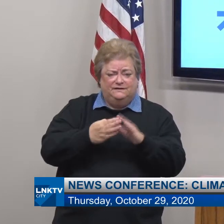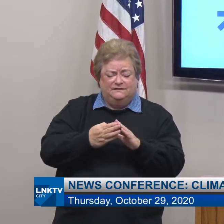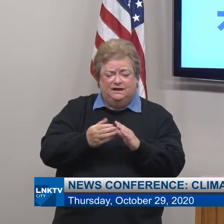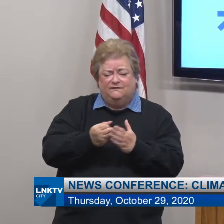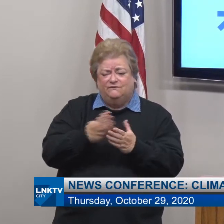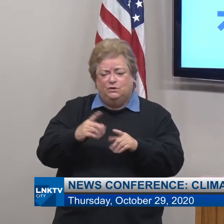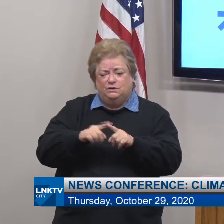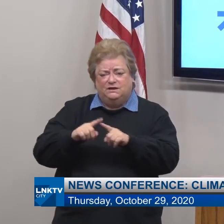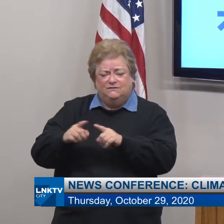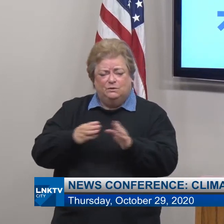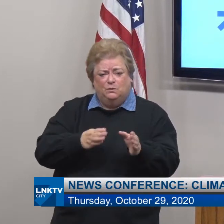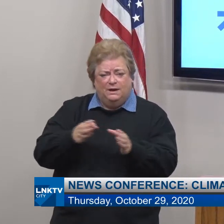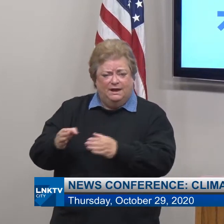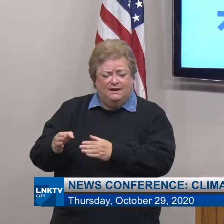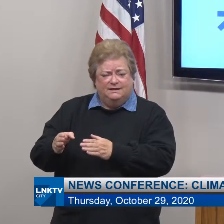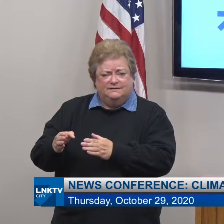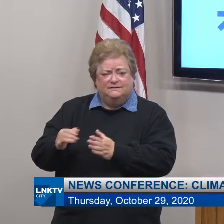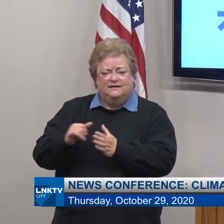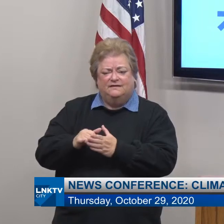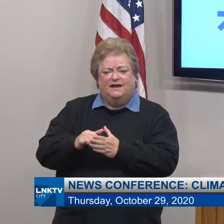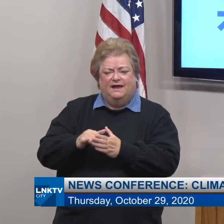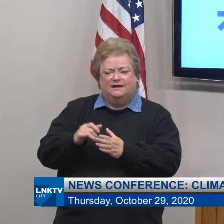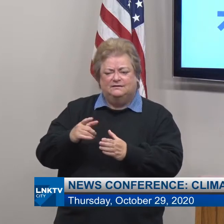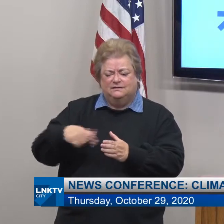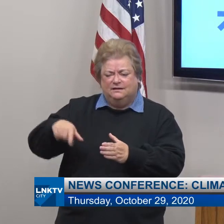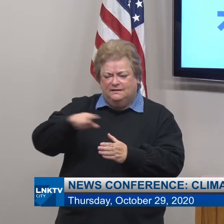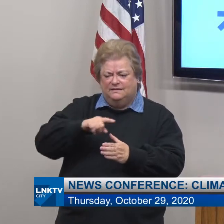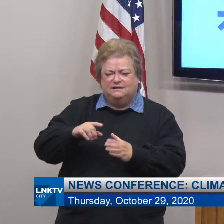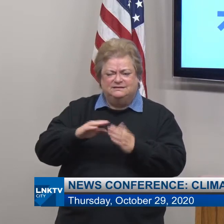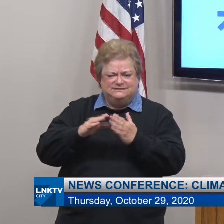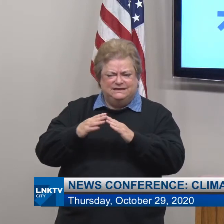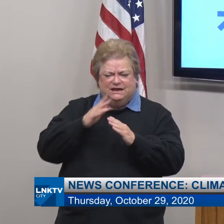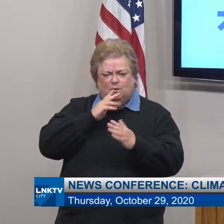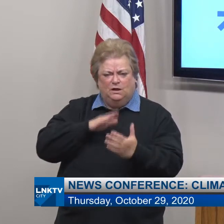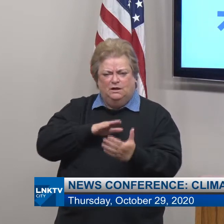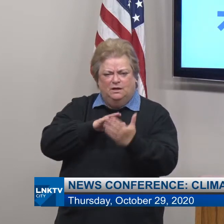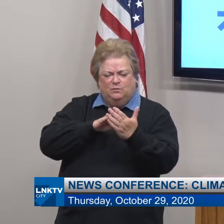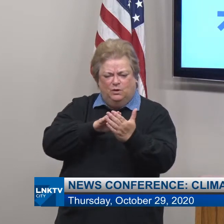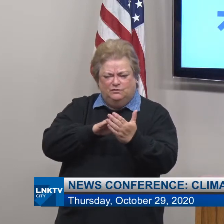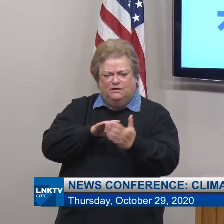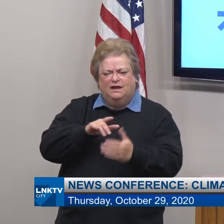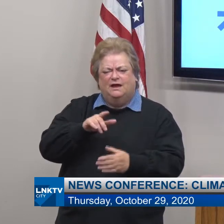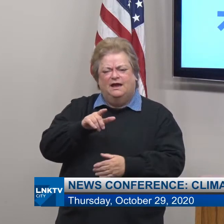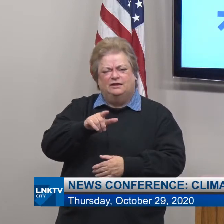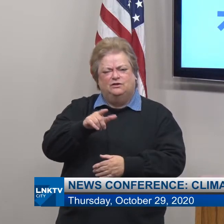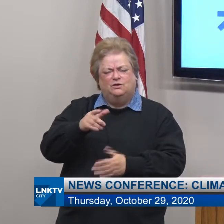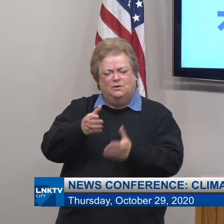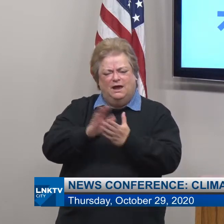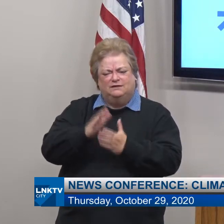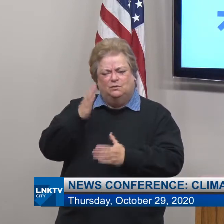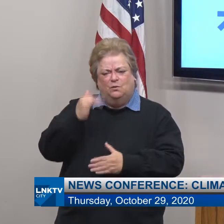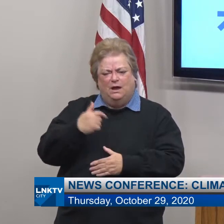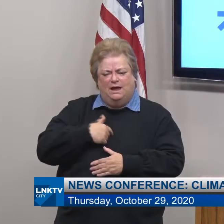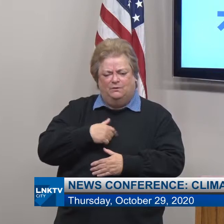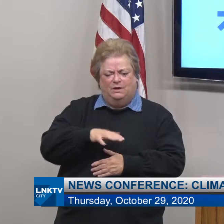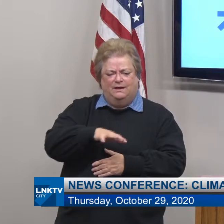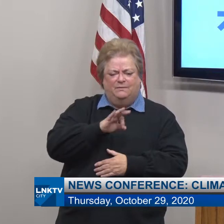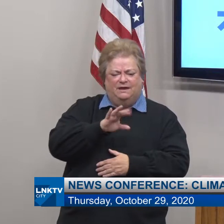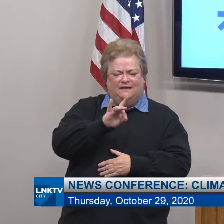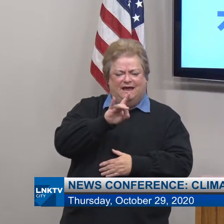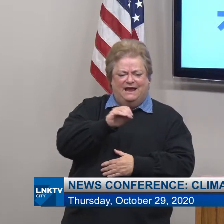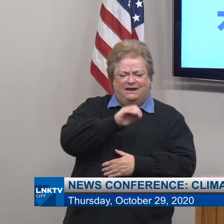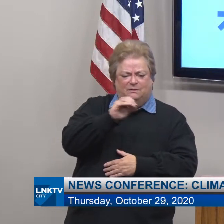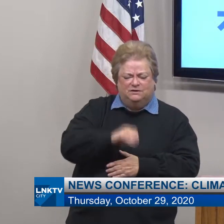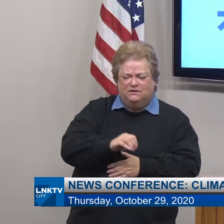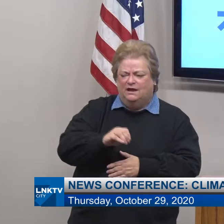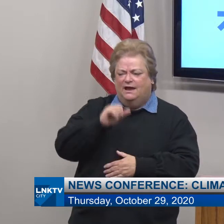different ways that organizations and cities are approaching that. And your question asked, why did we choose 80% reduction rather than net